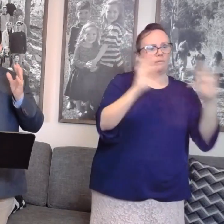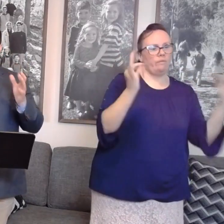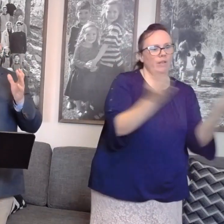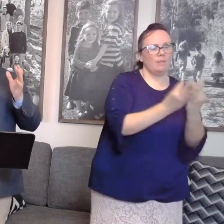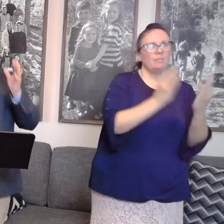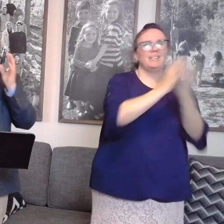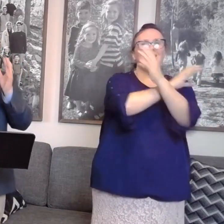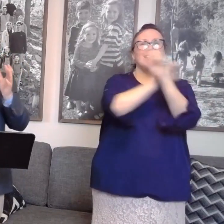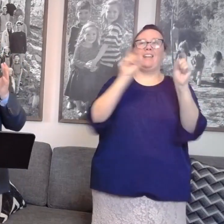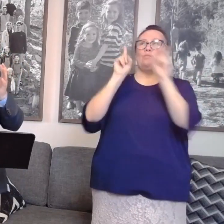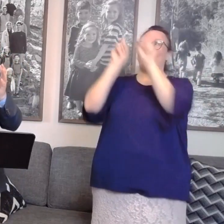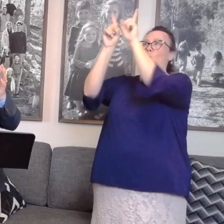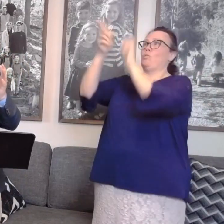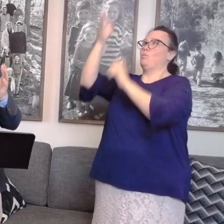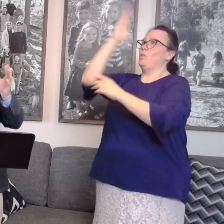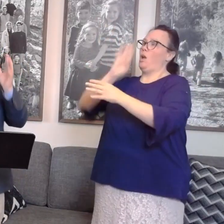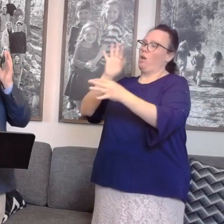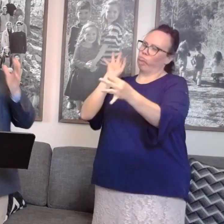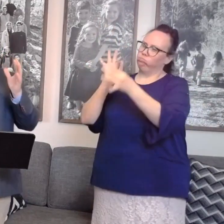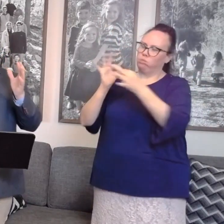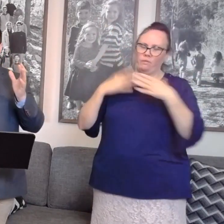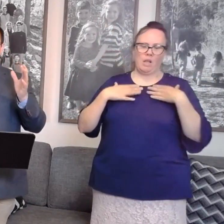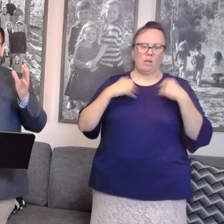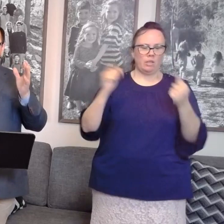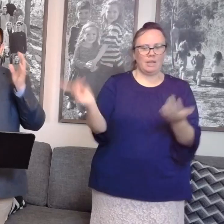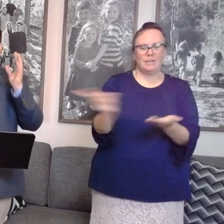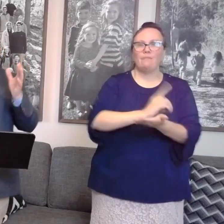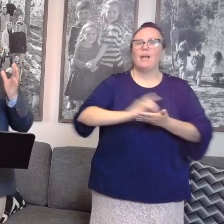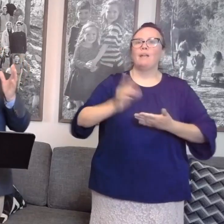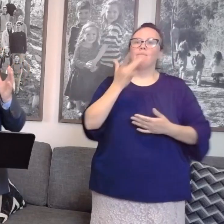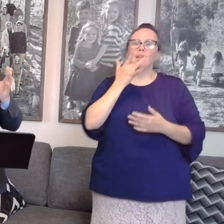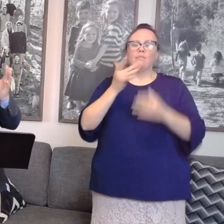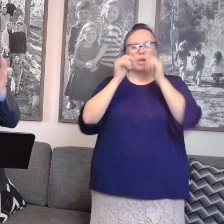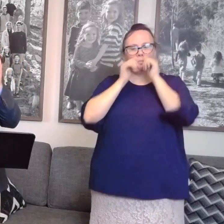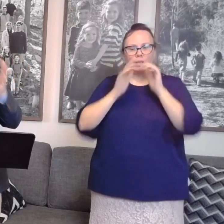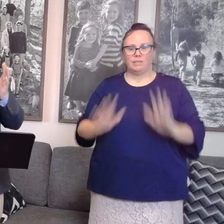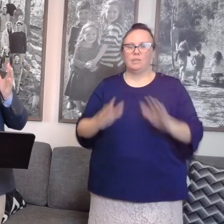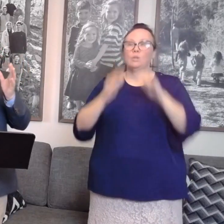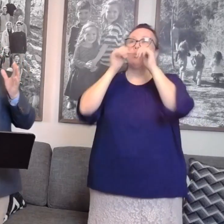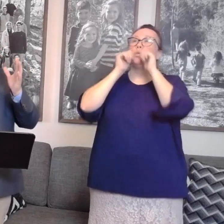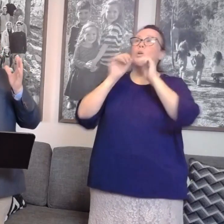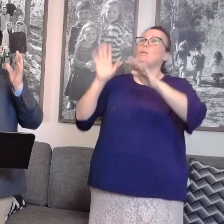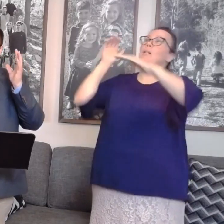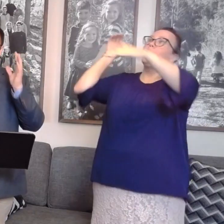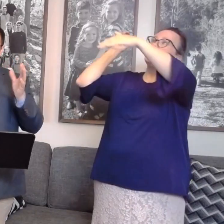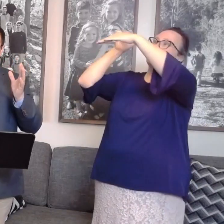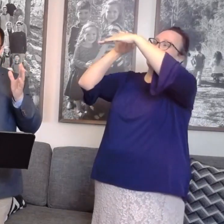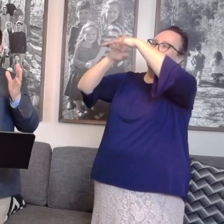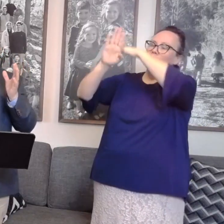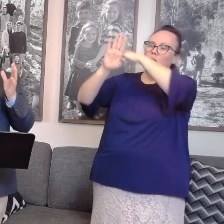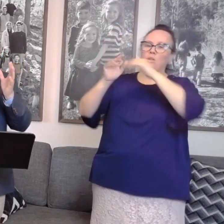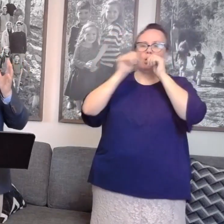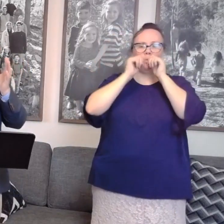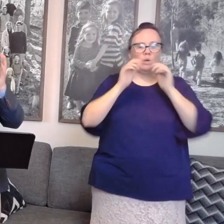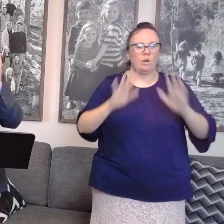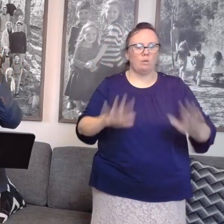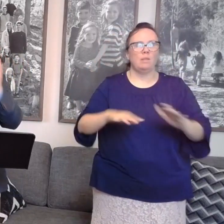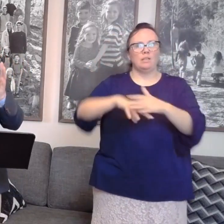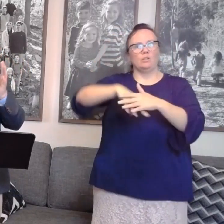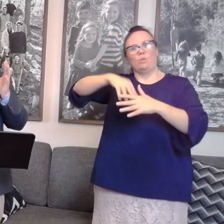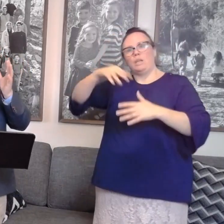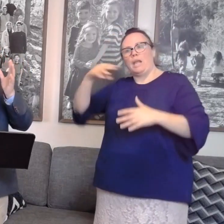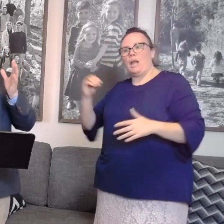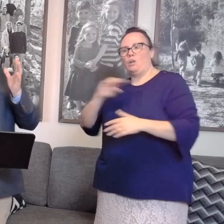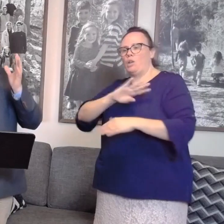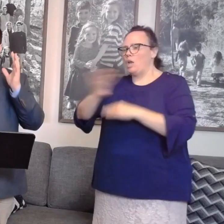family saved and walking with God, perfect health, divine favor and blessing. We are blessed going in, we are